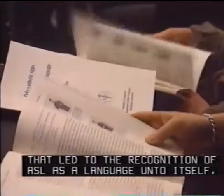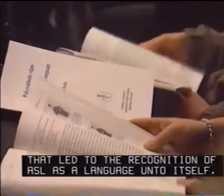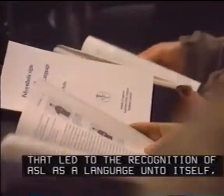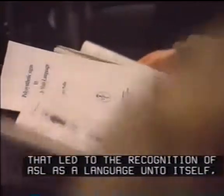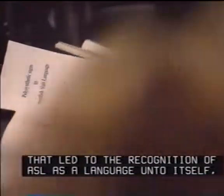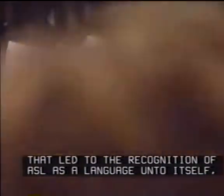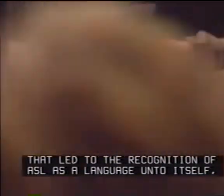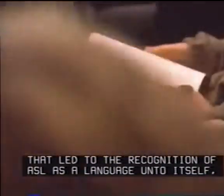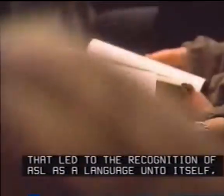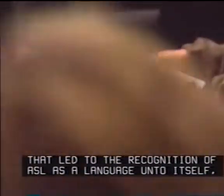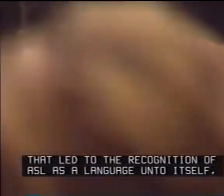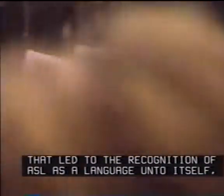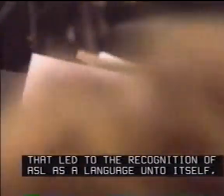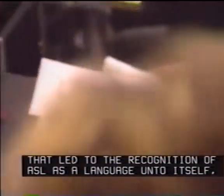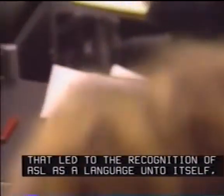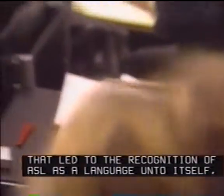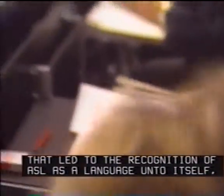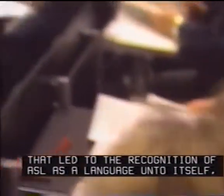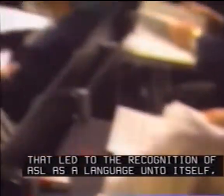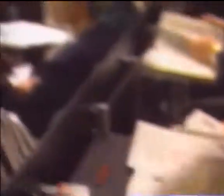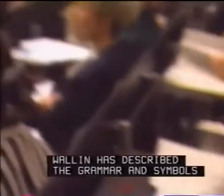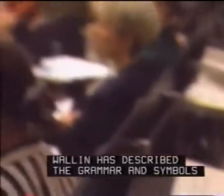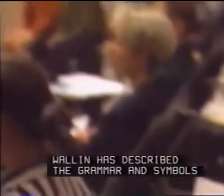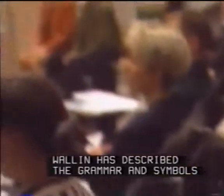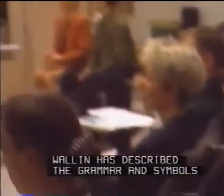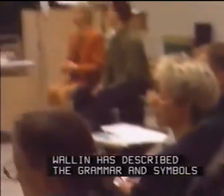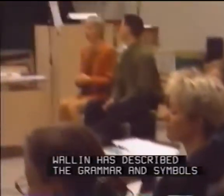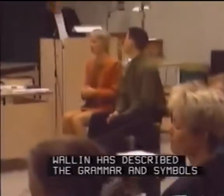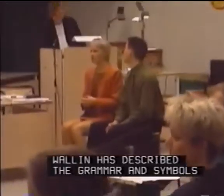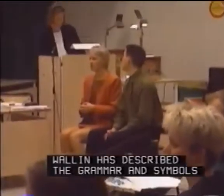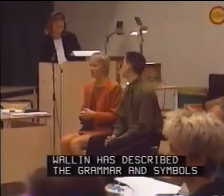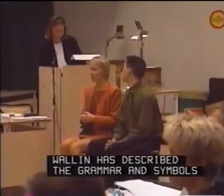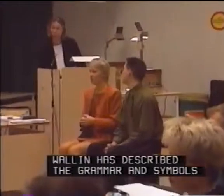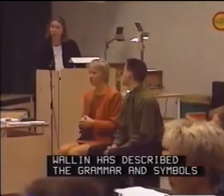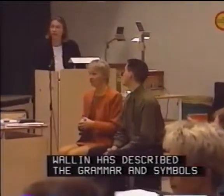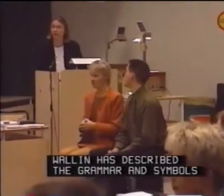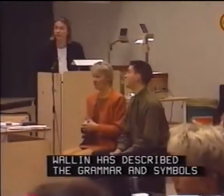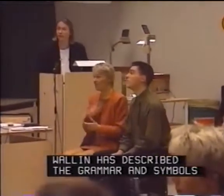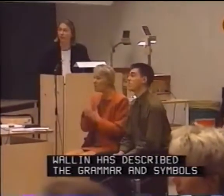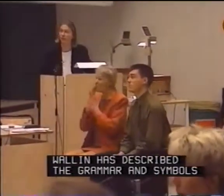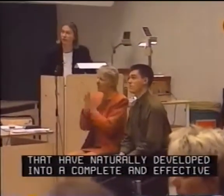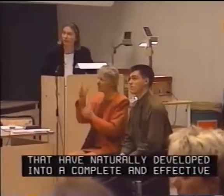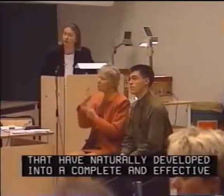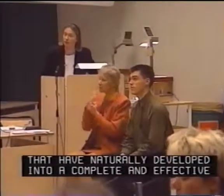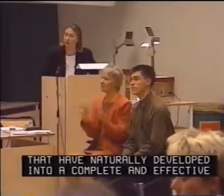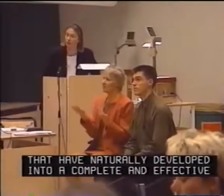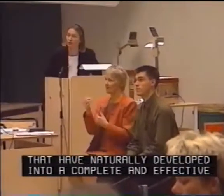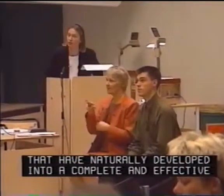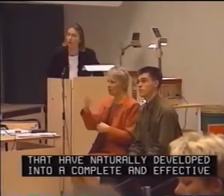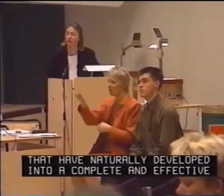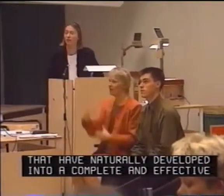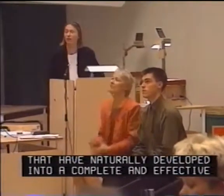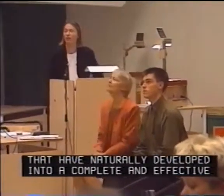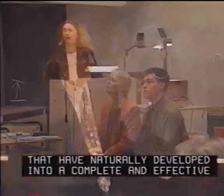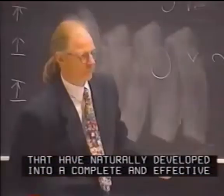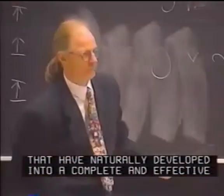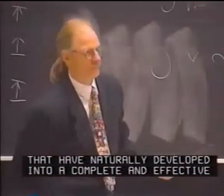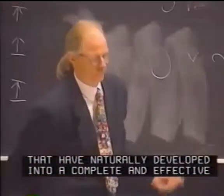ASL as a language unto itself, Wallen has described the grammar and symbols that have naturally developed into a complete